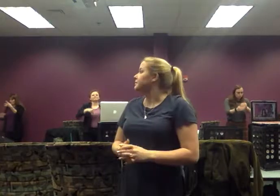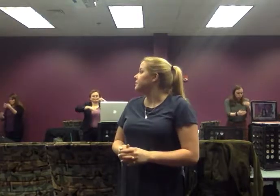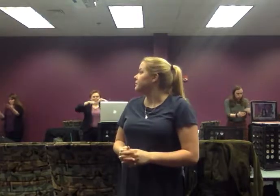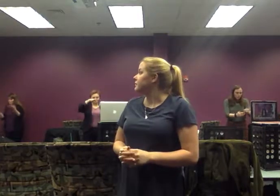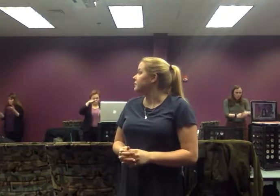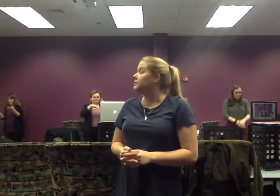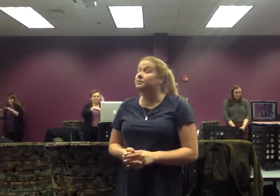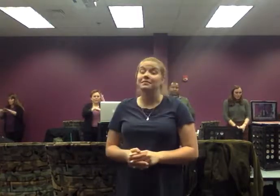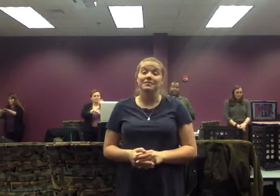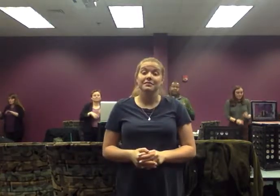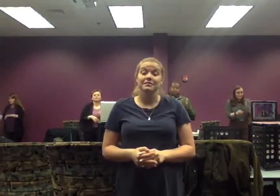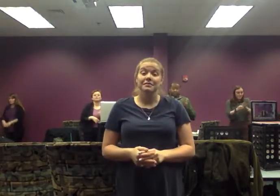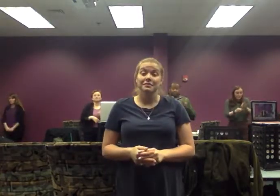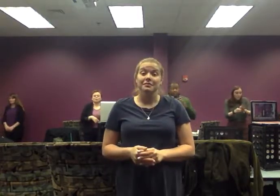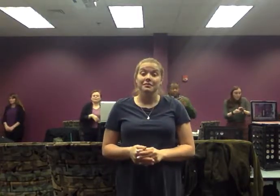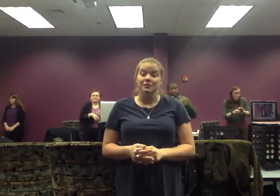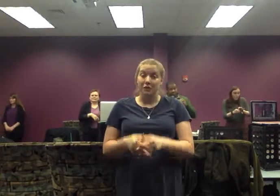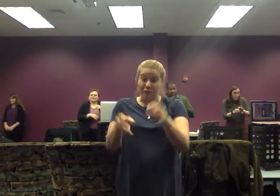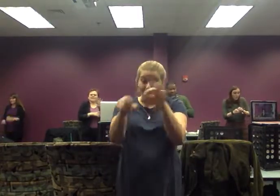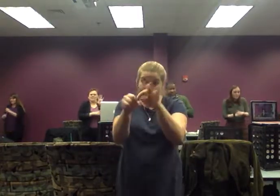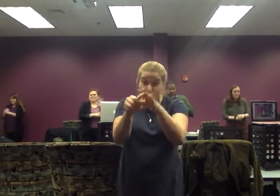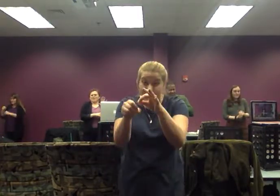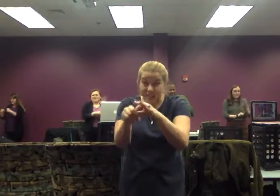50 years to get every white man a vote.